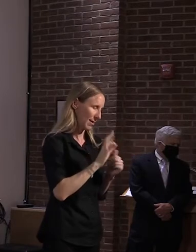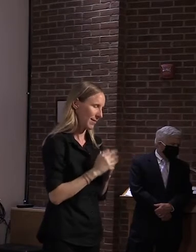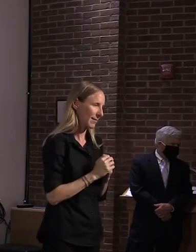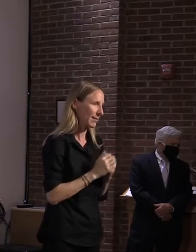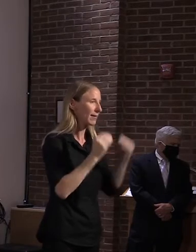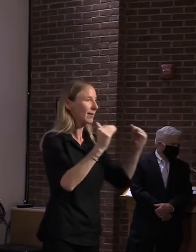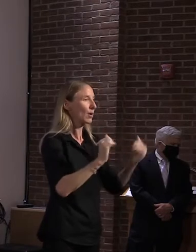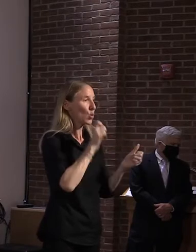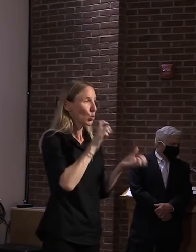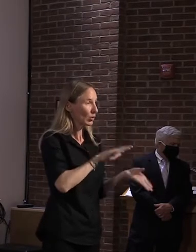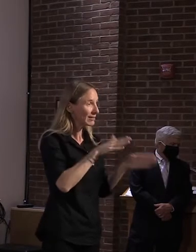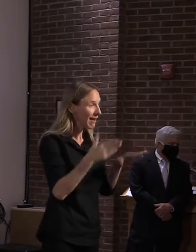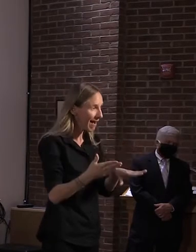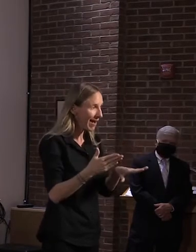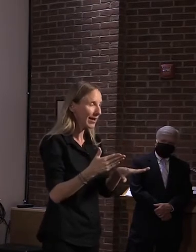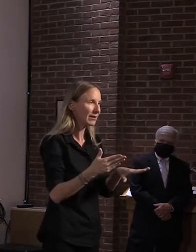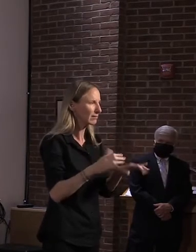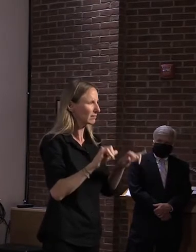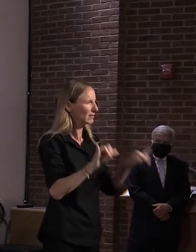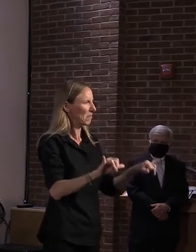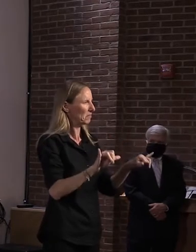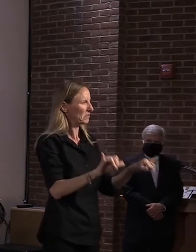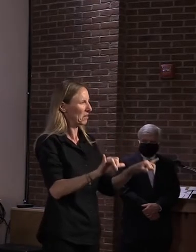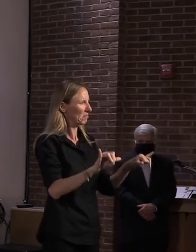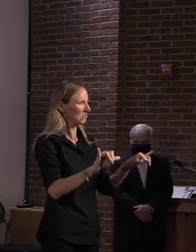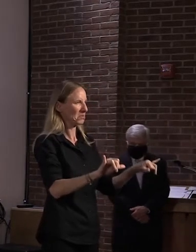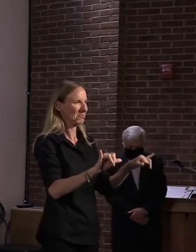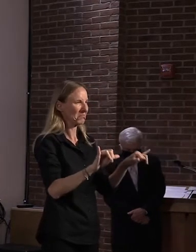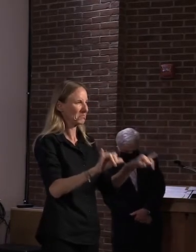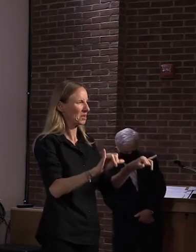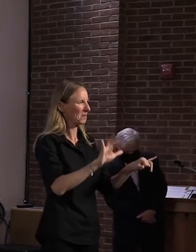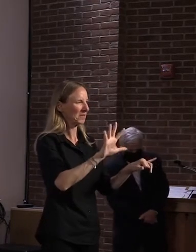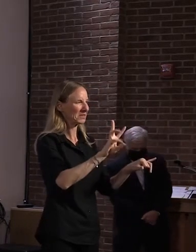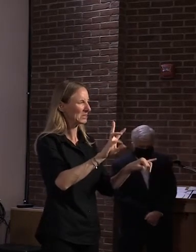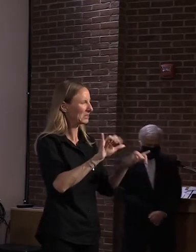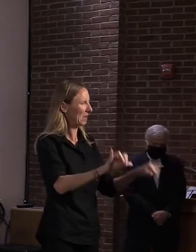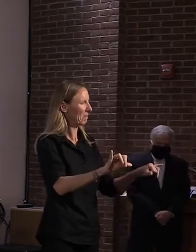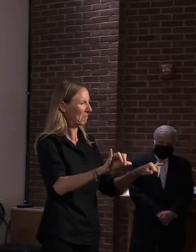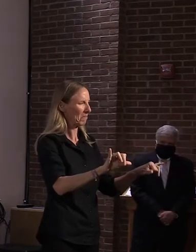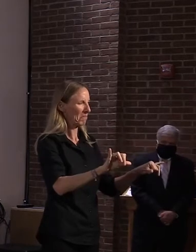1,039. The number of deaths is quite stable for quite some time at 56.